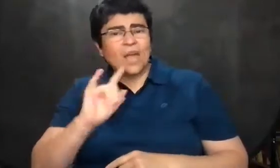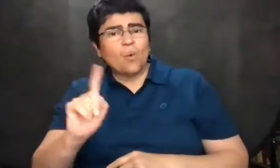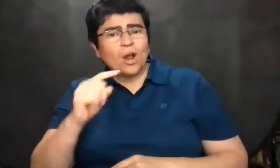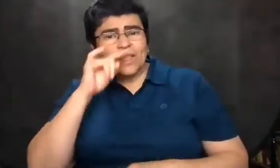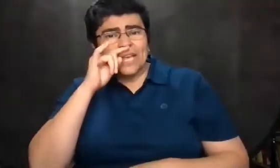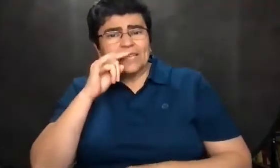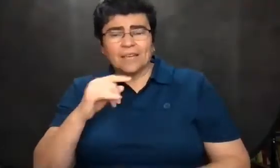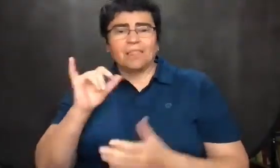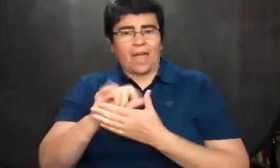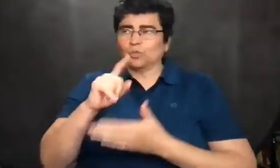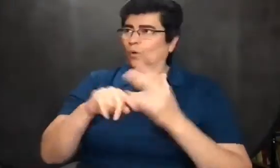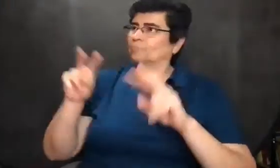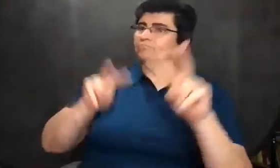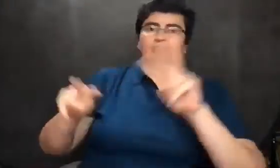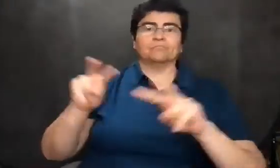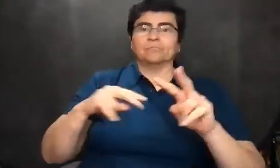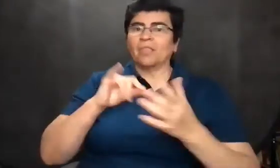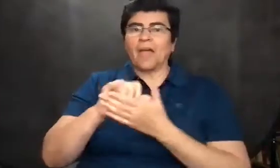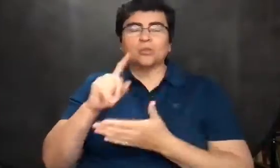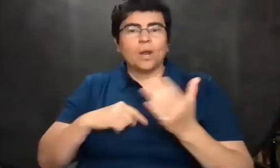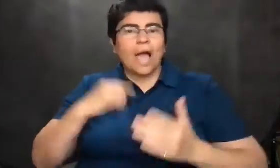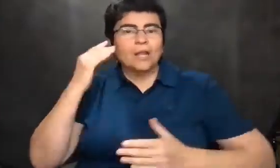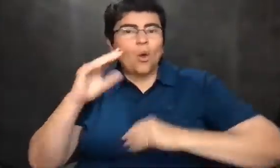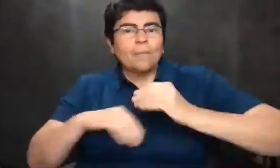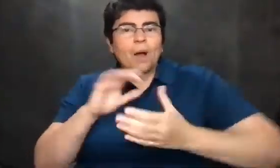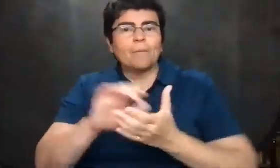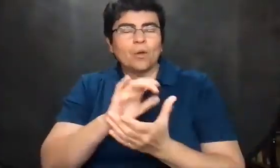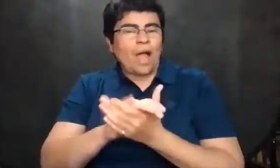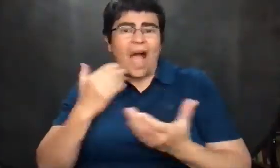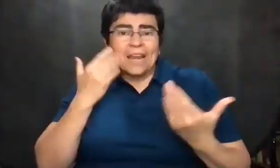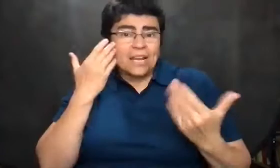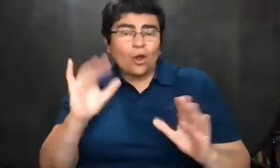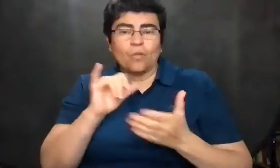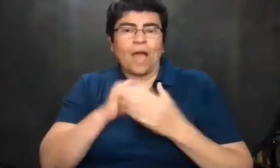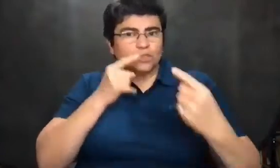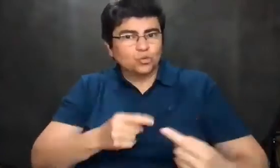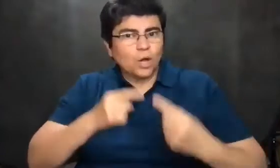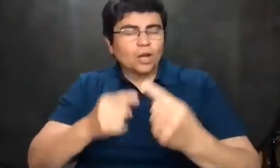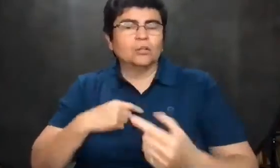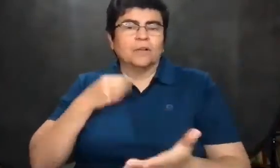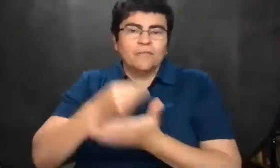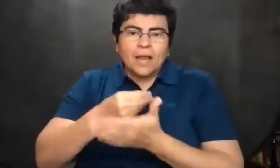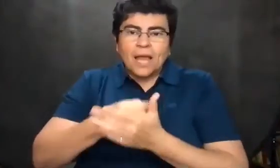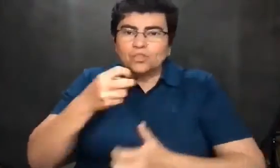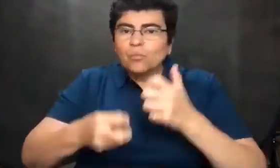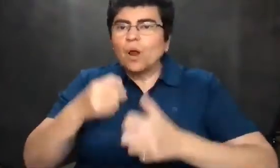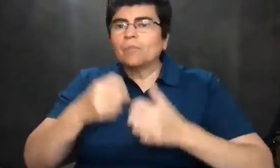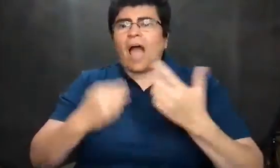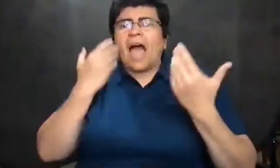I know. That's what I knew about a marriage. I didn't know that there were struggles and there were financial problems. And I didn't know about any of that behind